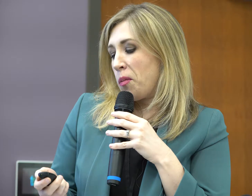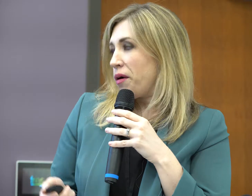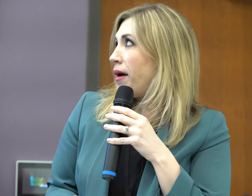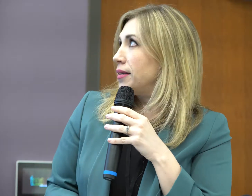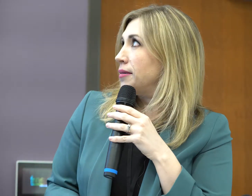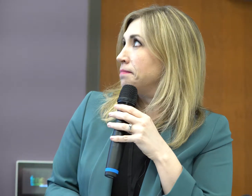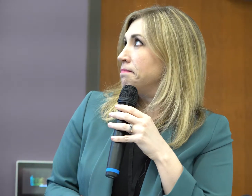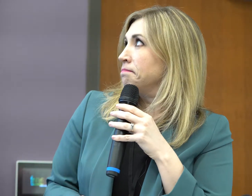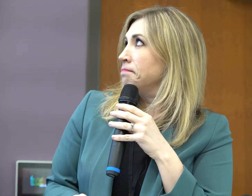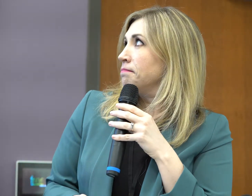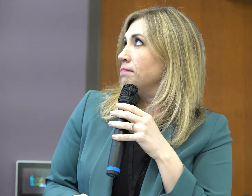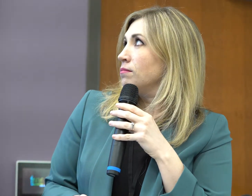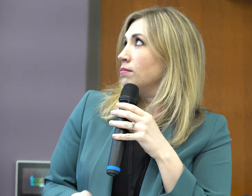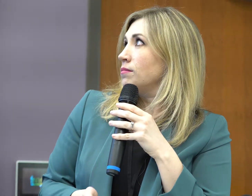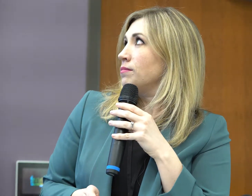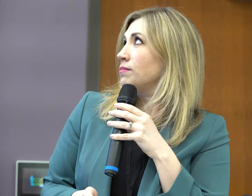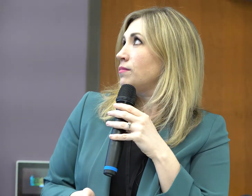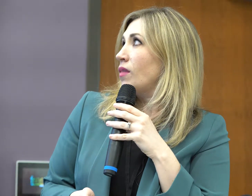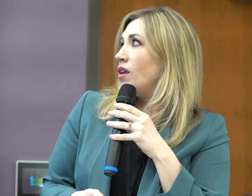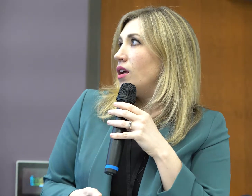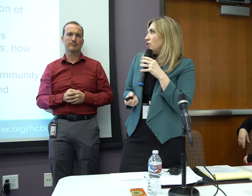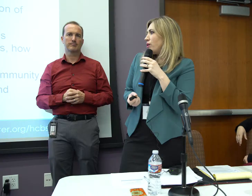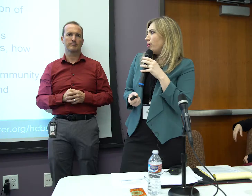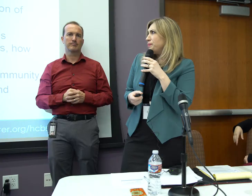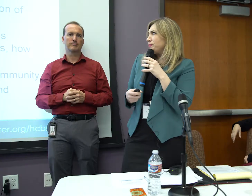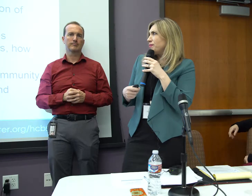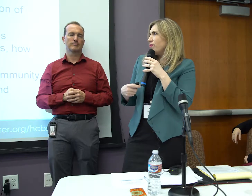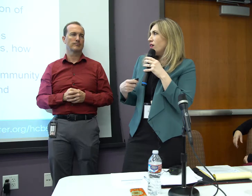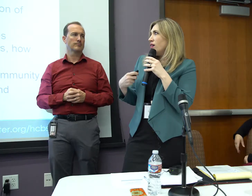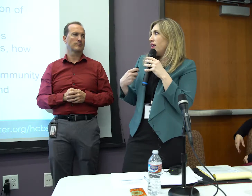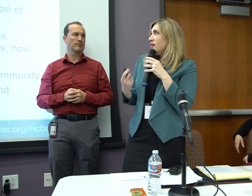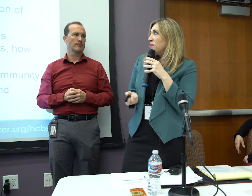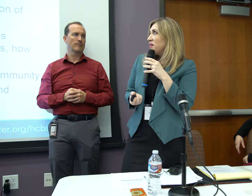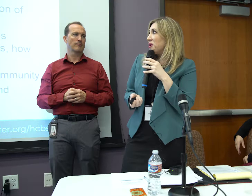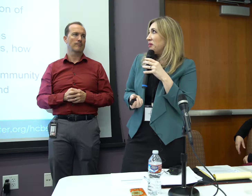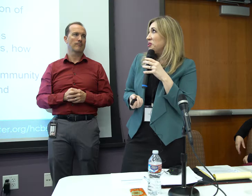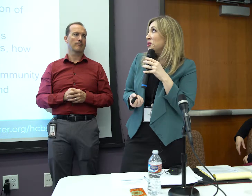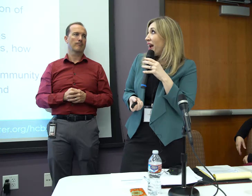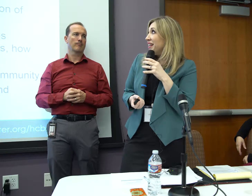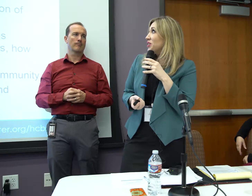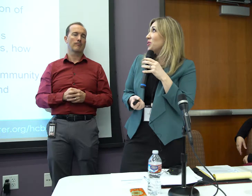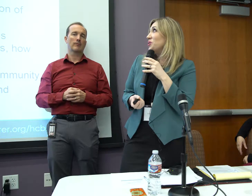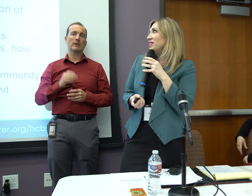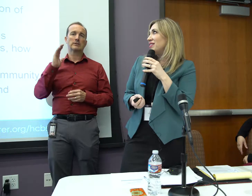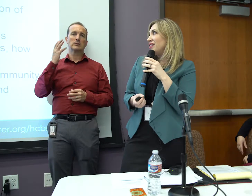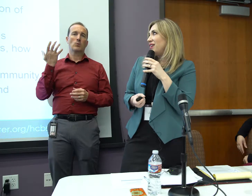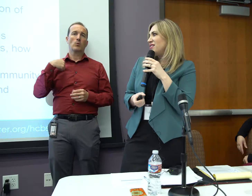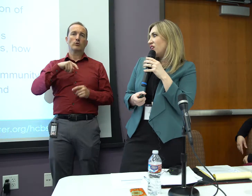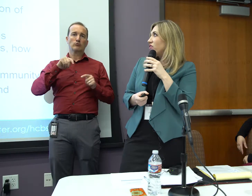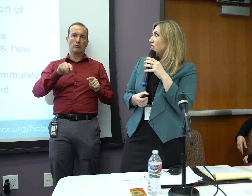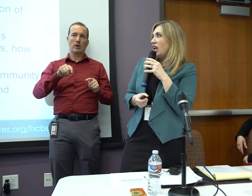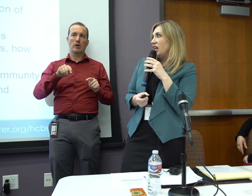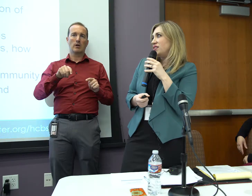a home or not. So I think something that we are trying to do is